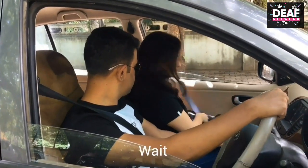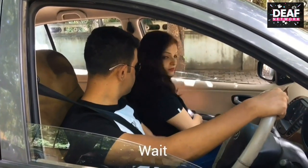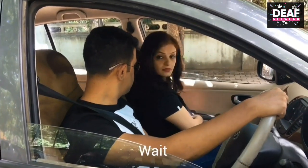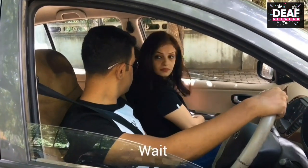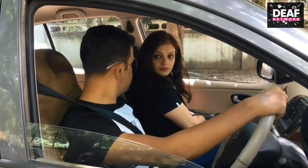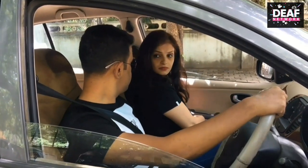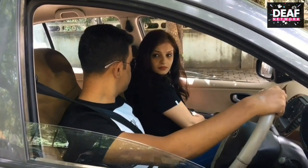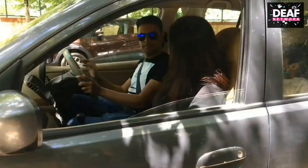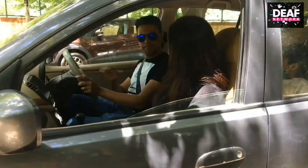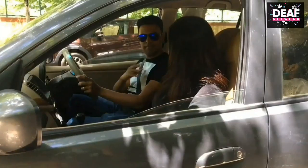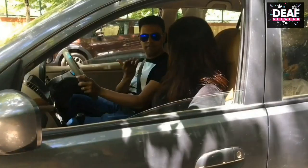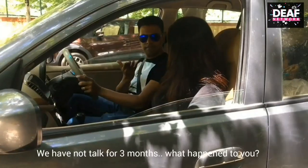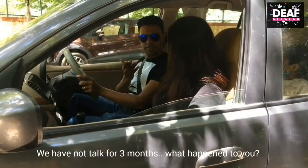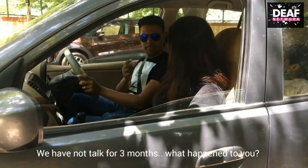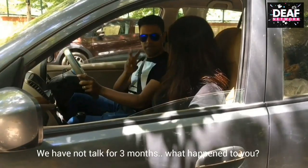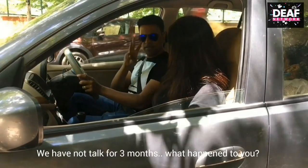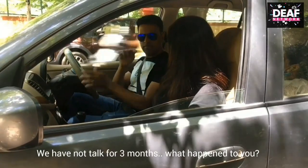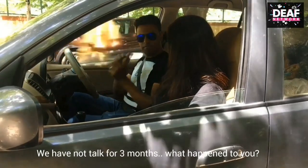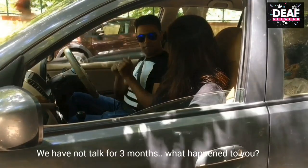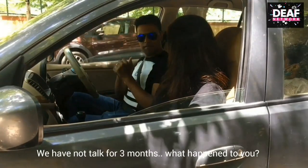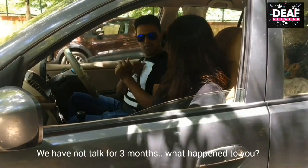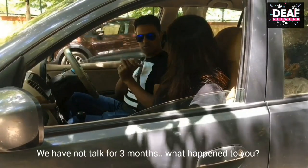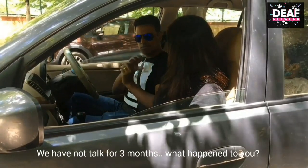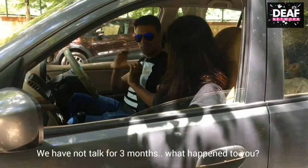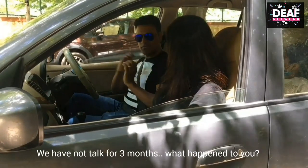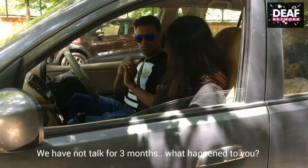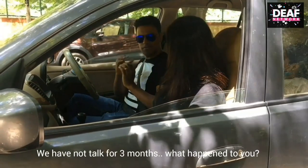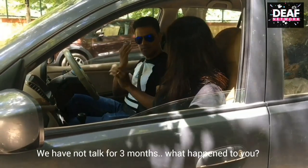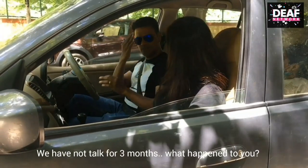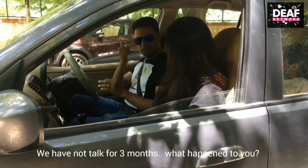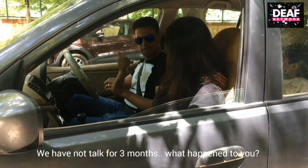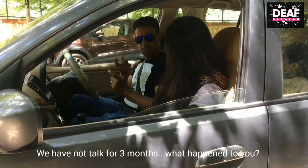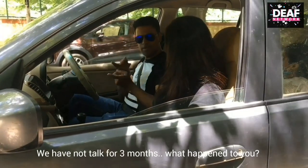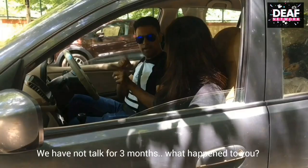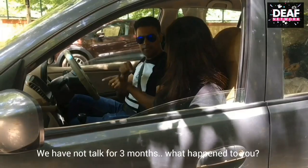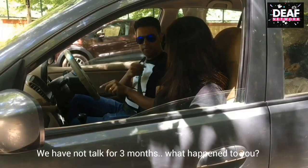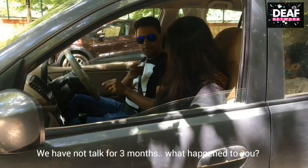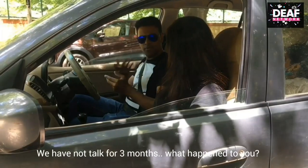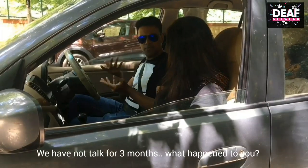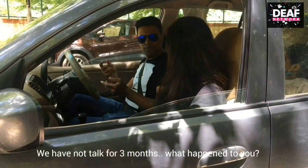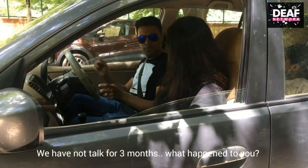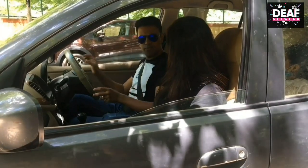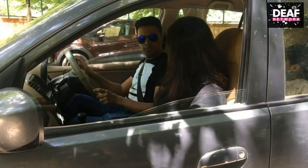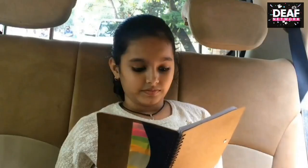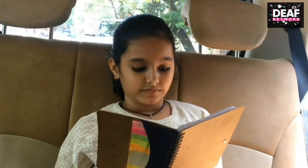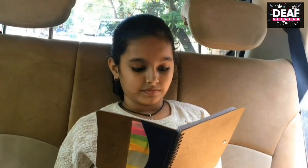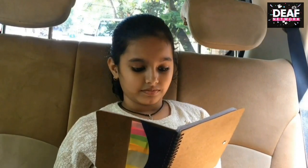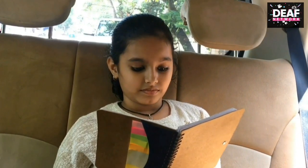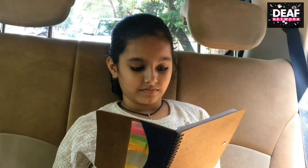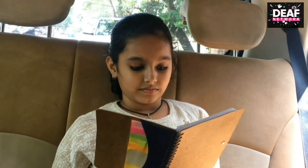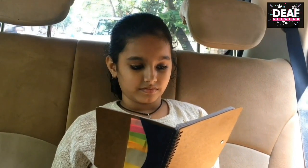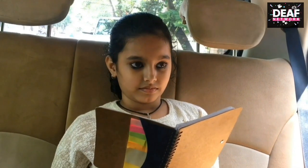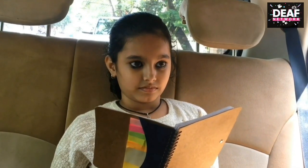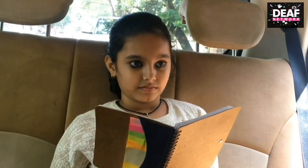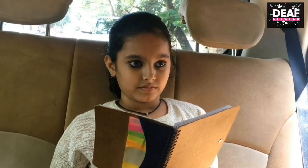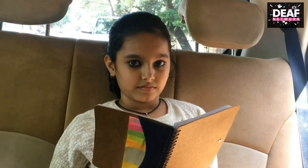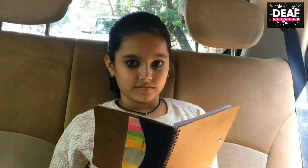Wait. What up? We're not 3 months, we have not talked. What happened to you? Ready.